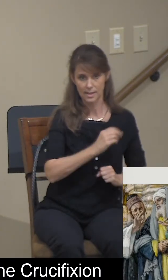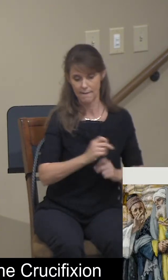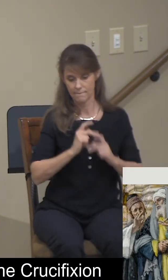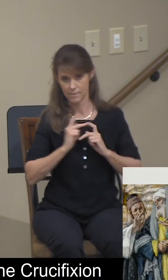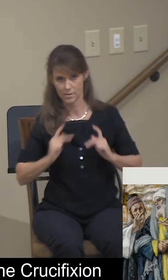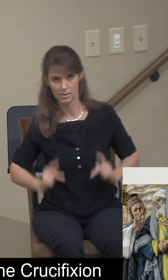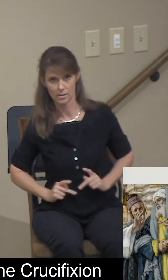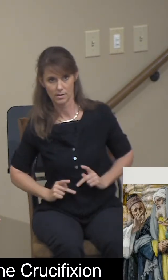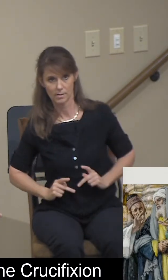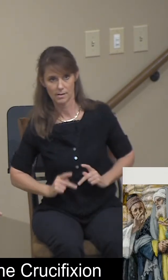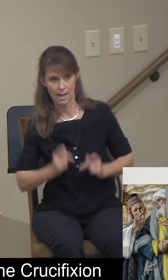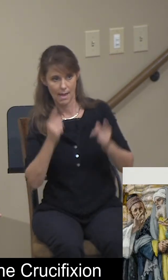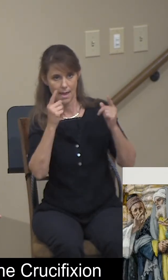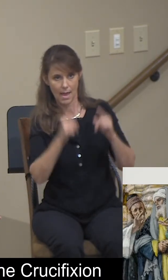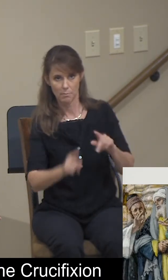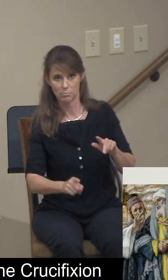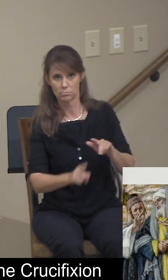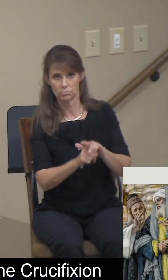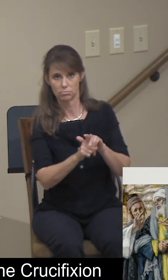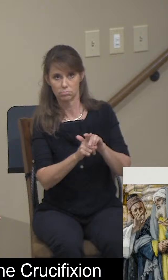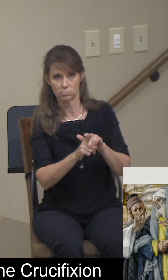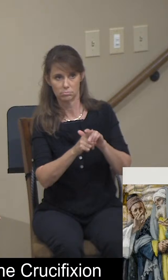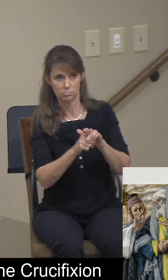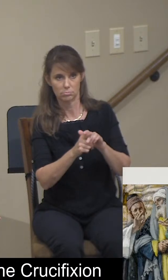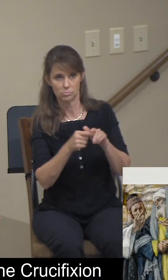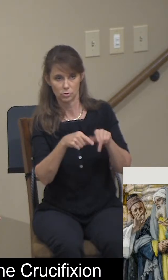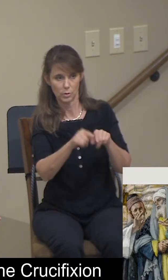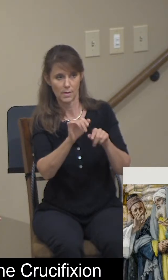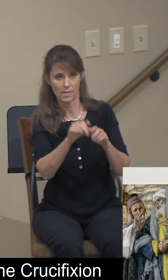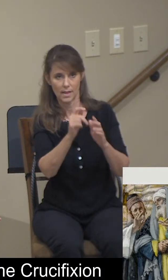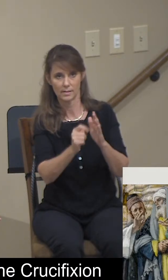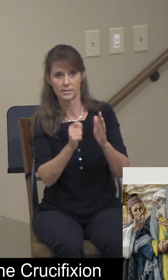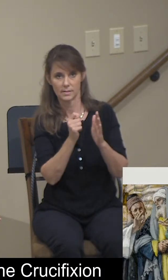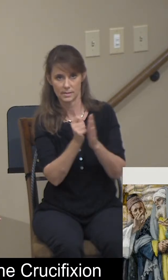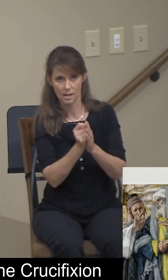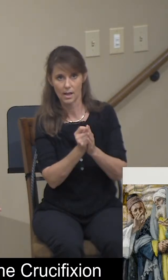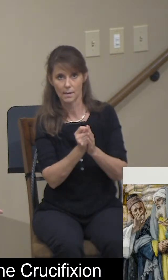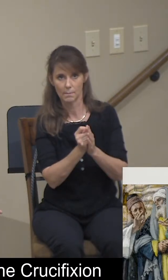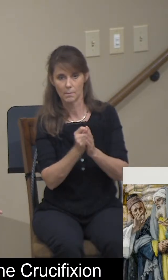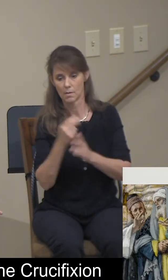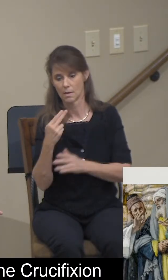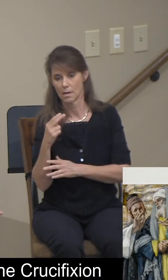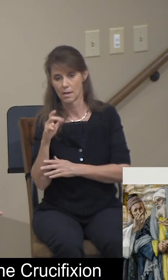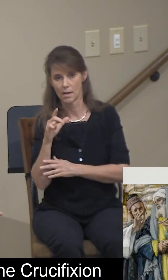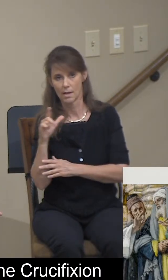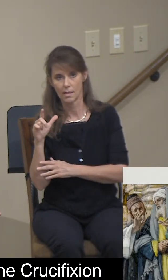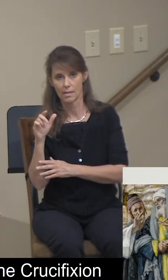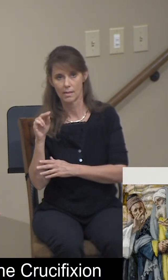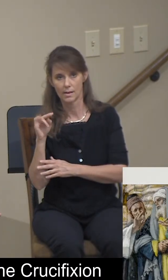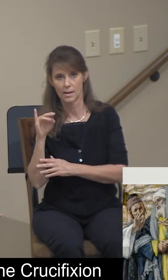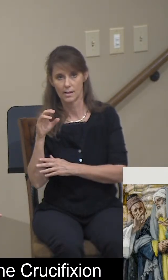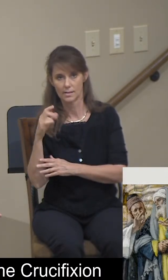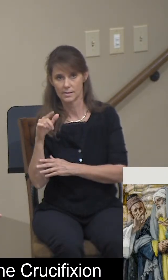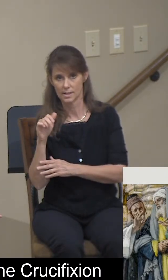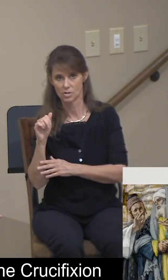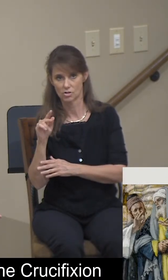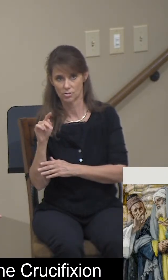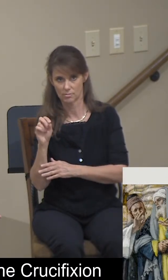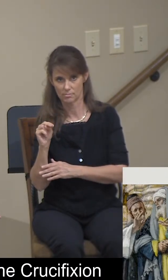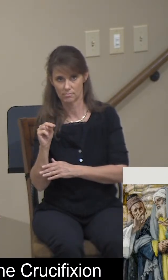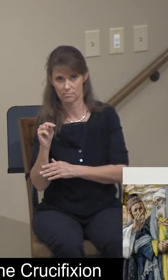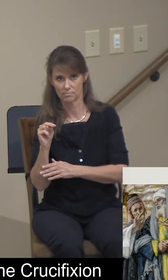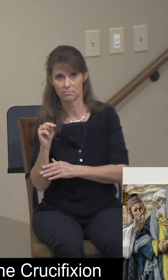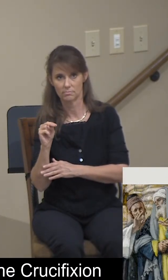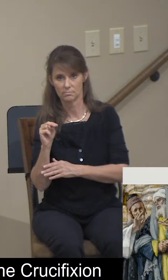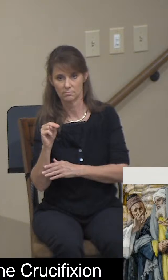period in this institutionalization of tension that exists around Hellenization. But tonight I'm going to talk pretty much only